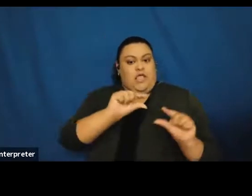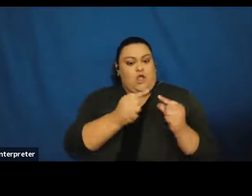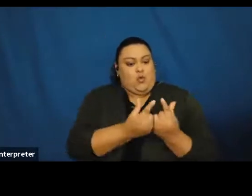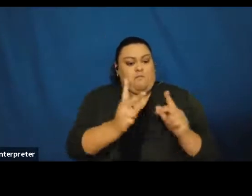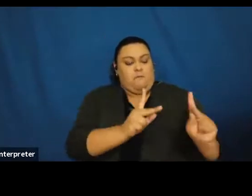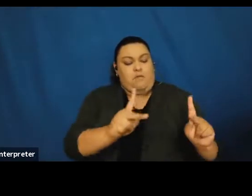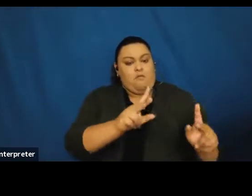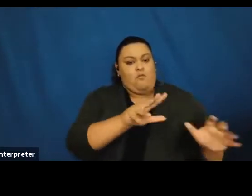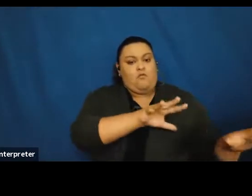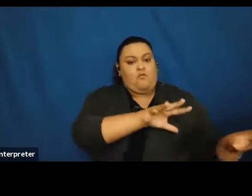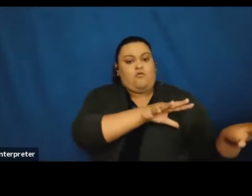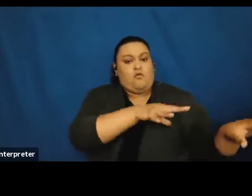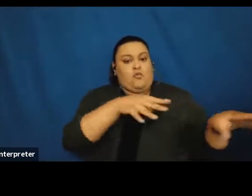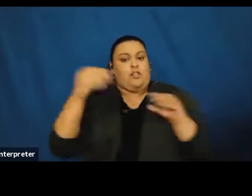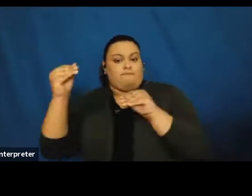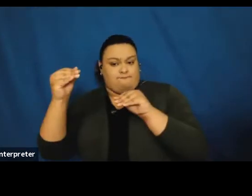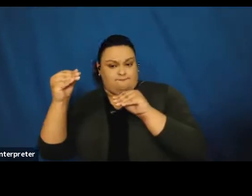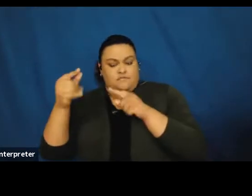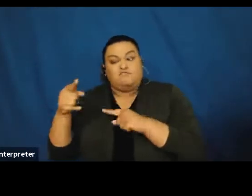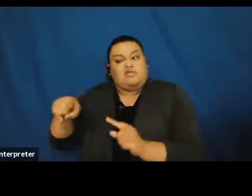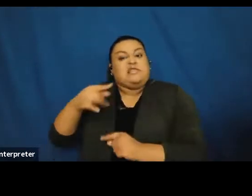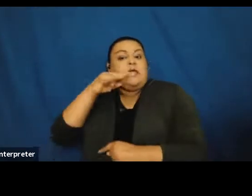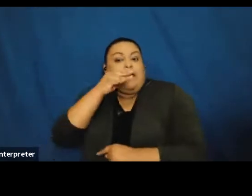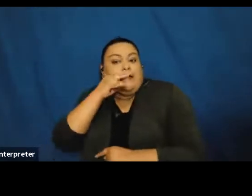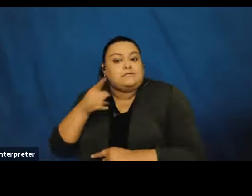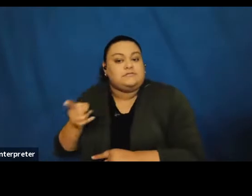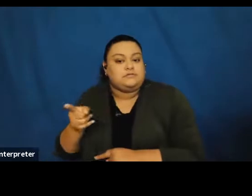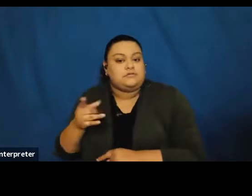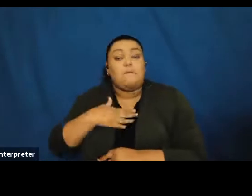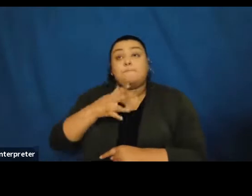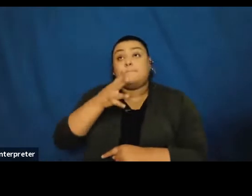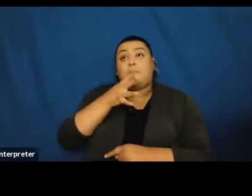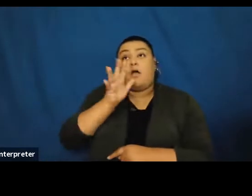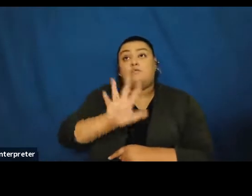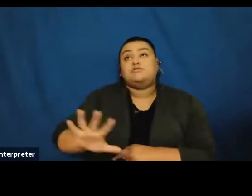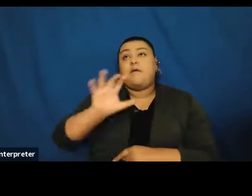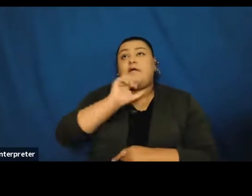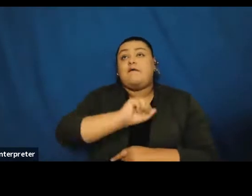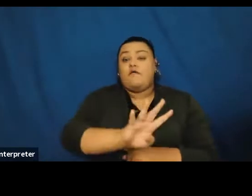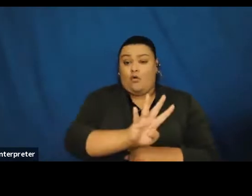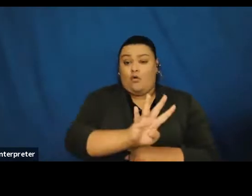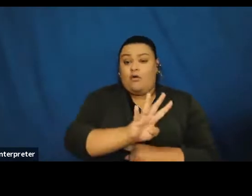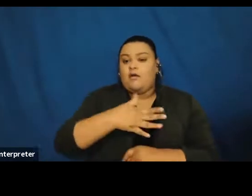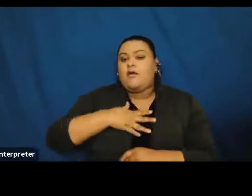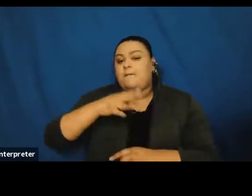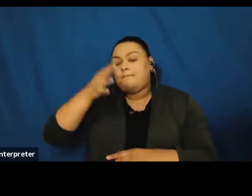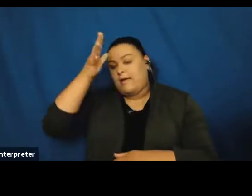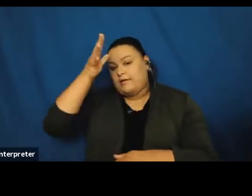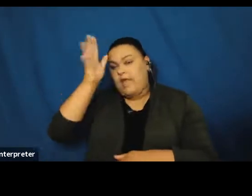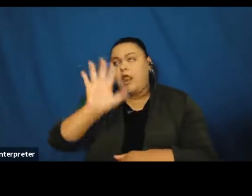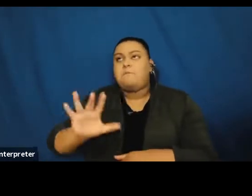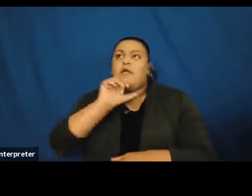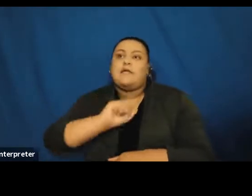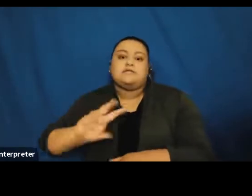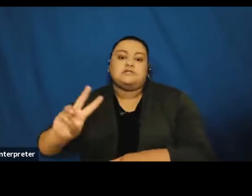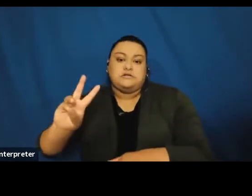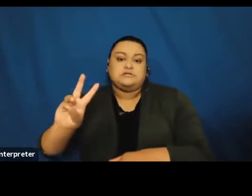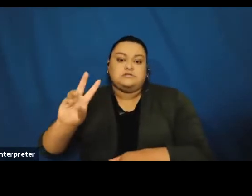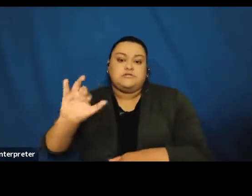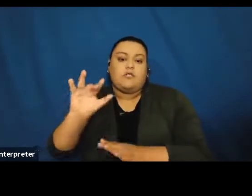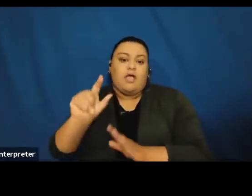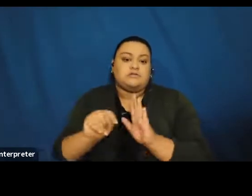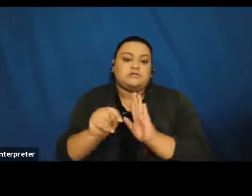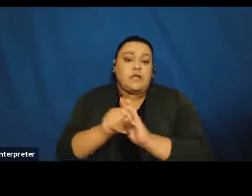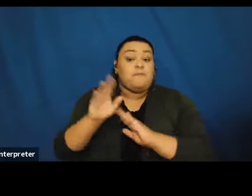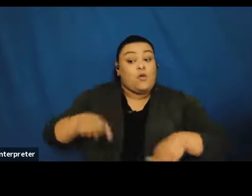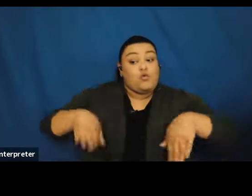group. They were children. My mother was about four years old. My father was about 6 years old. And they grew up as Chicanos